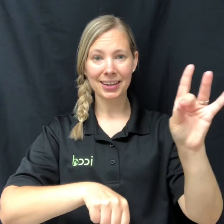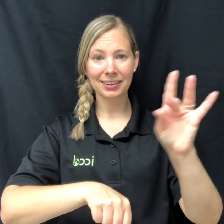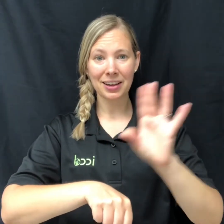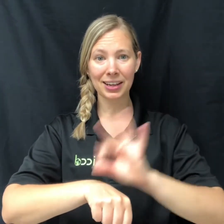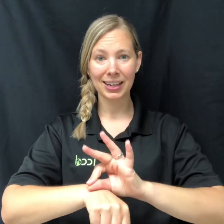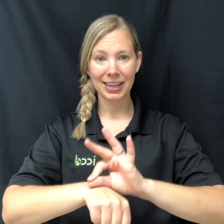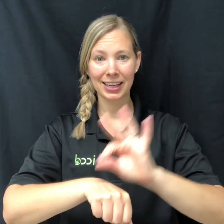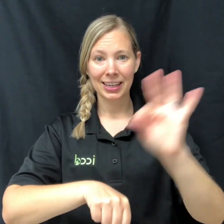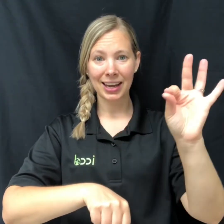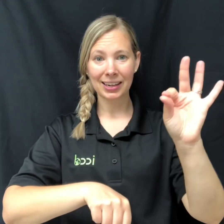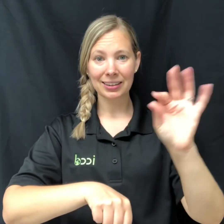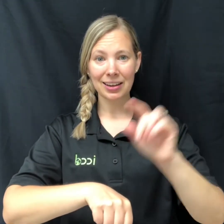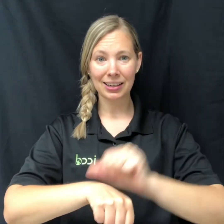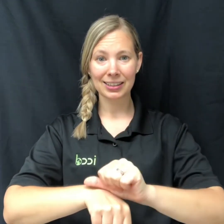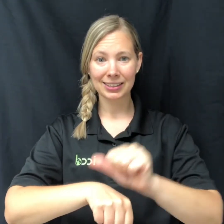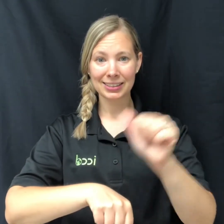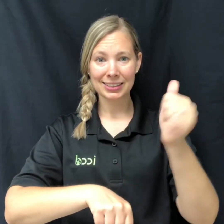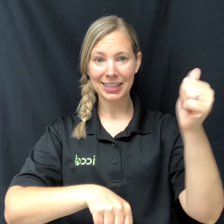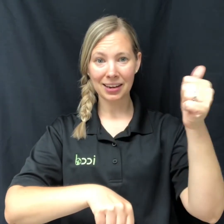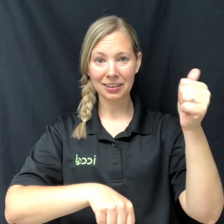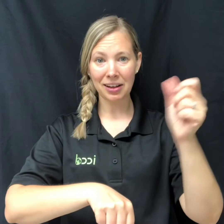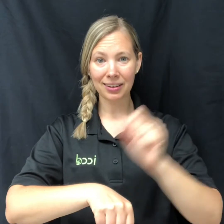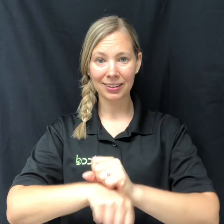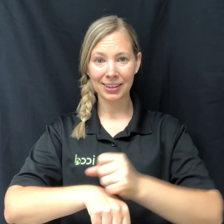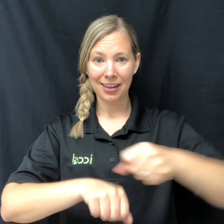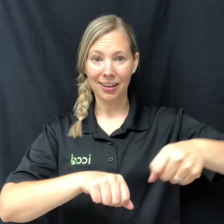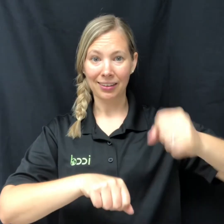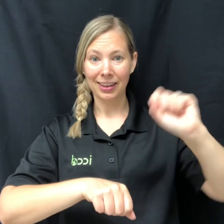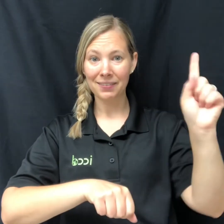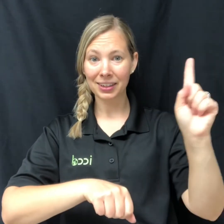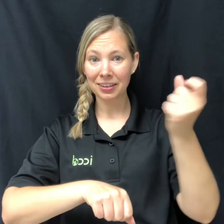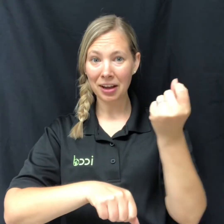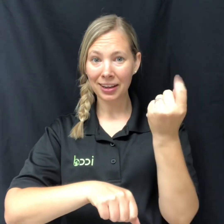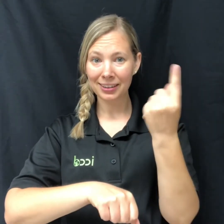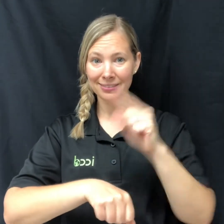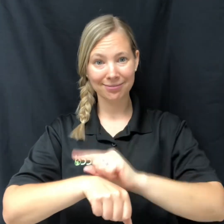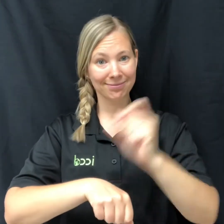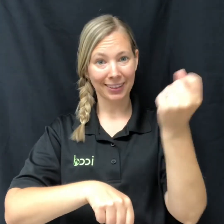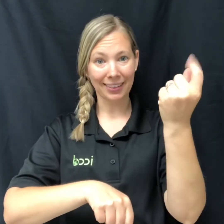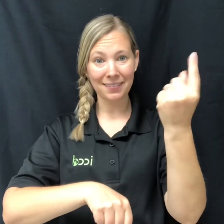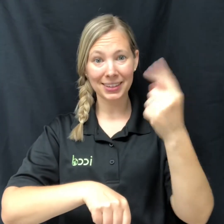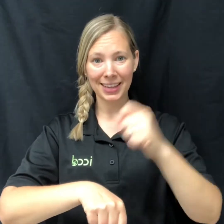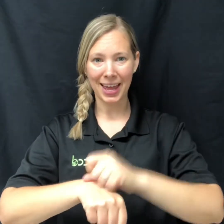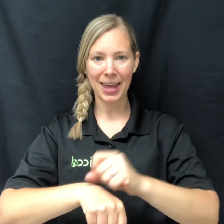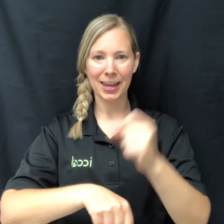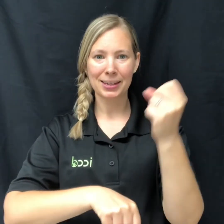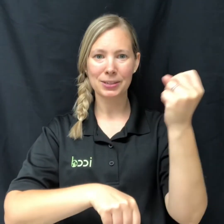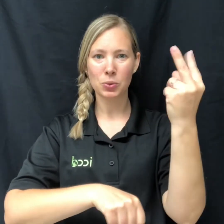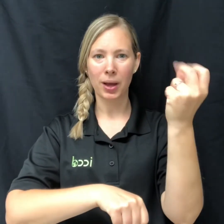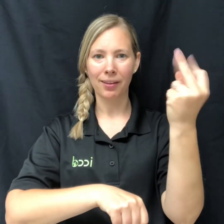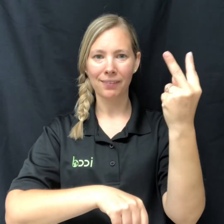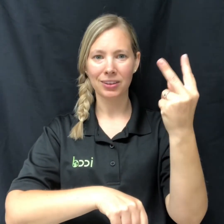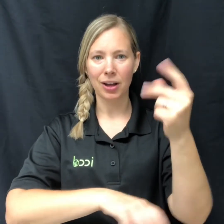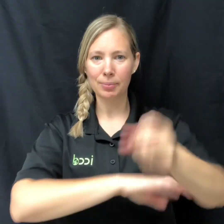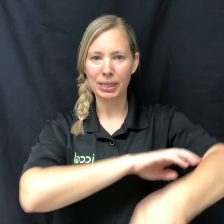o'clock, 9 o'clock, 10 o'clock, 11 o'clock, 11 and 12 o'clock being